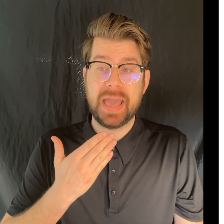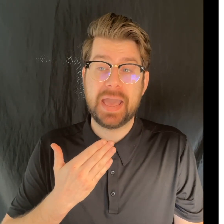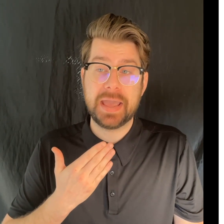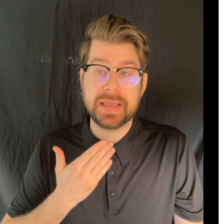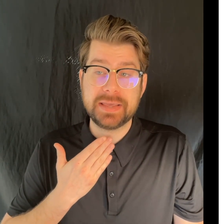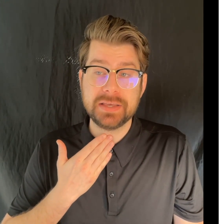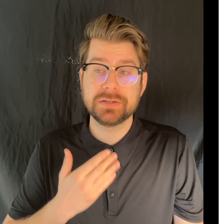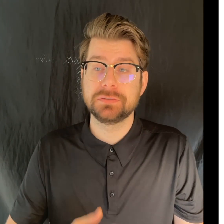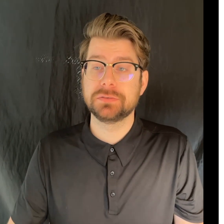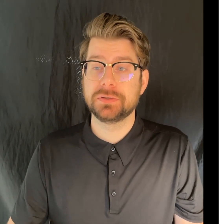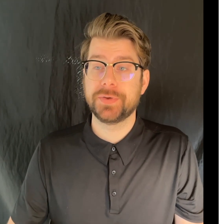may,